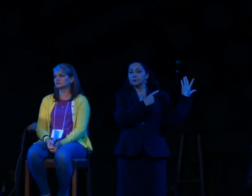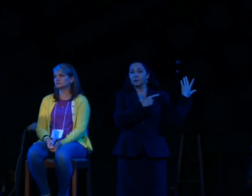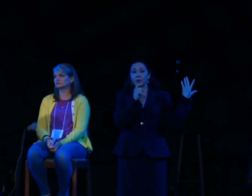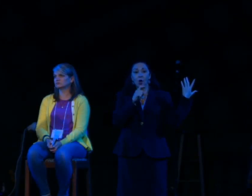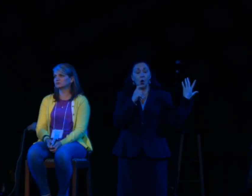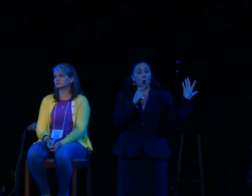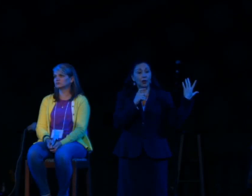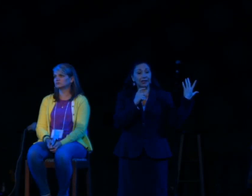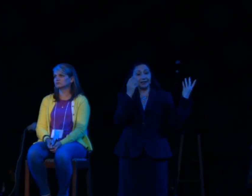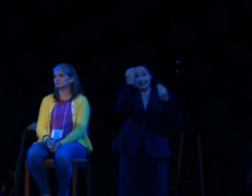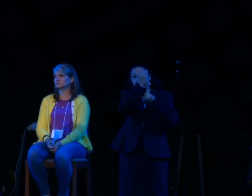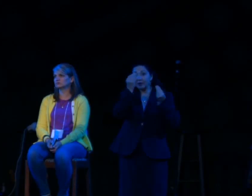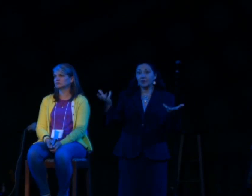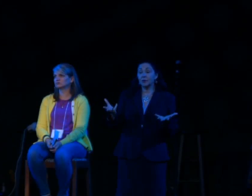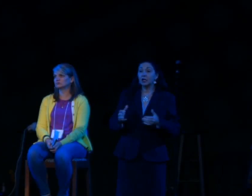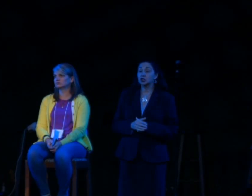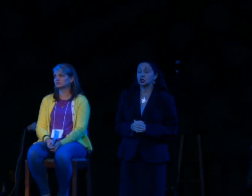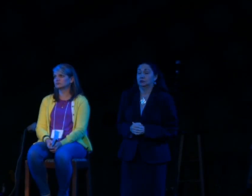some intel.